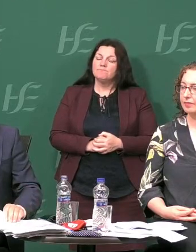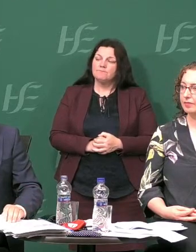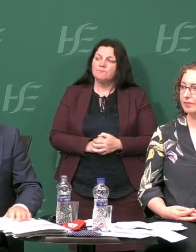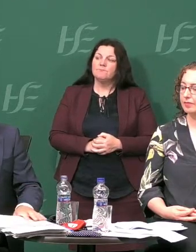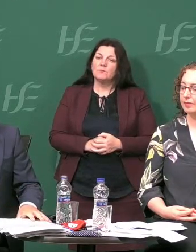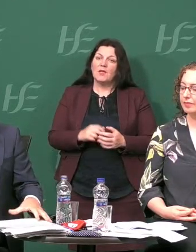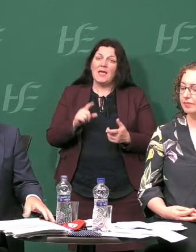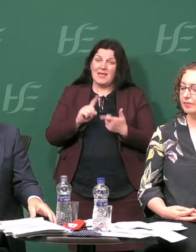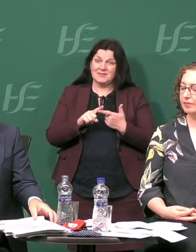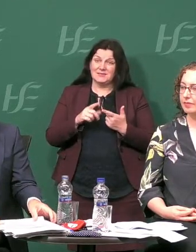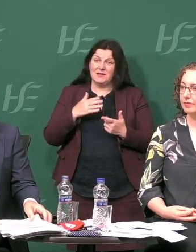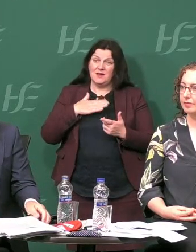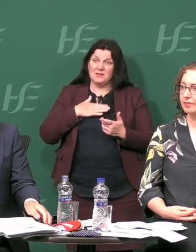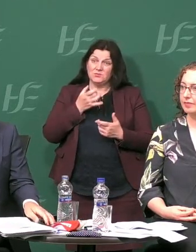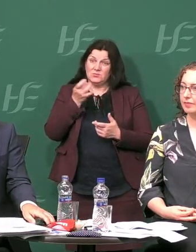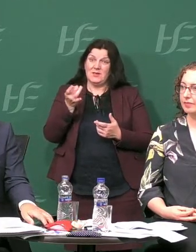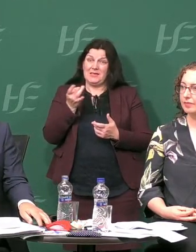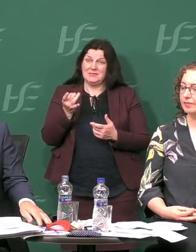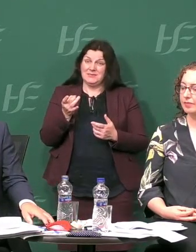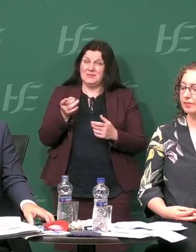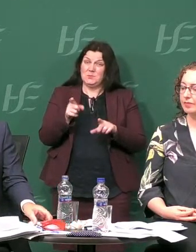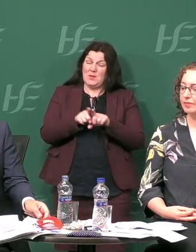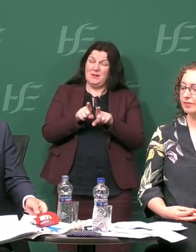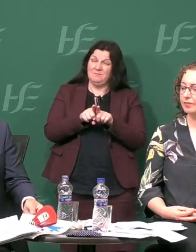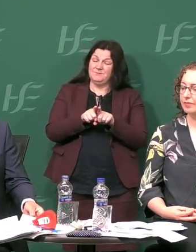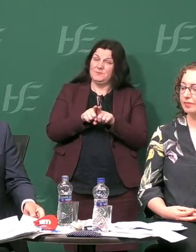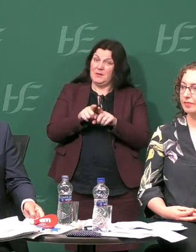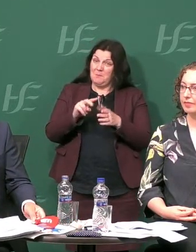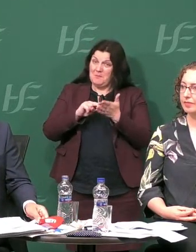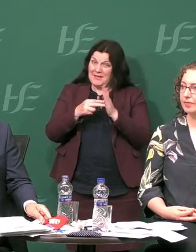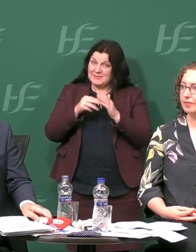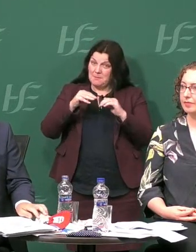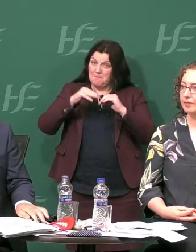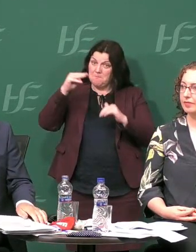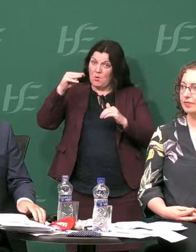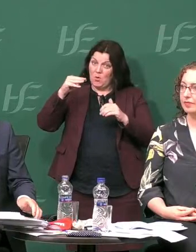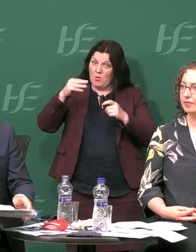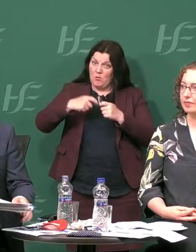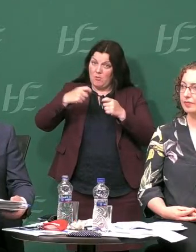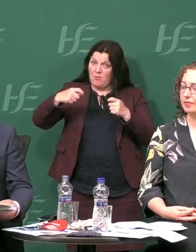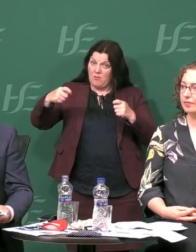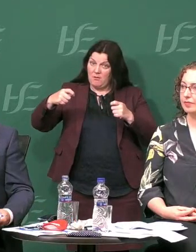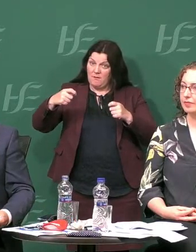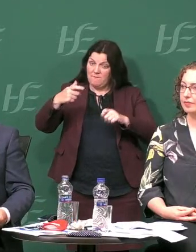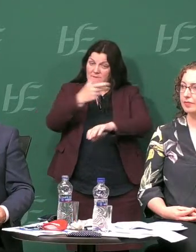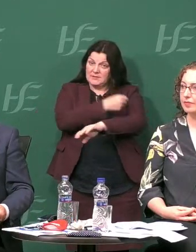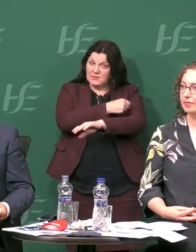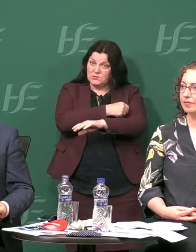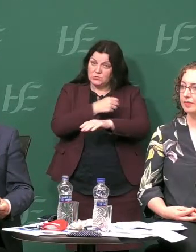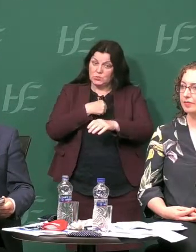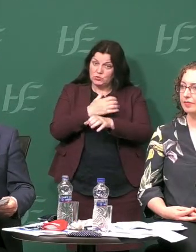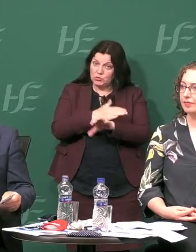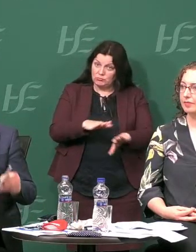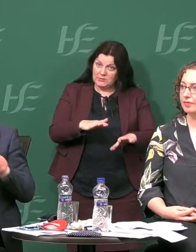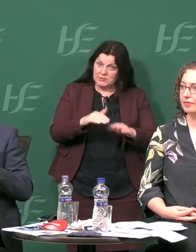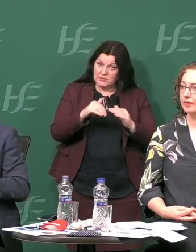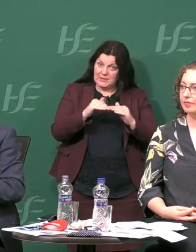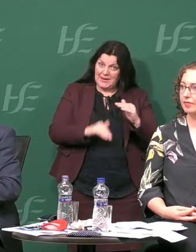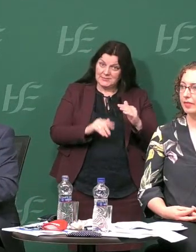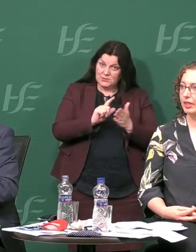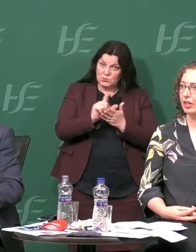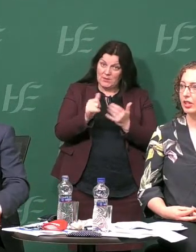And just ask as well, are there any plans to further extend vaccinations to children aged below